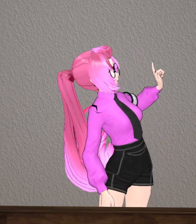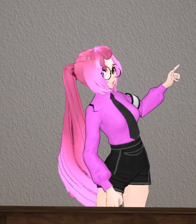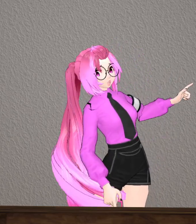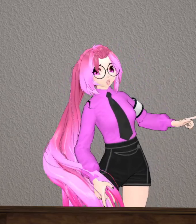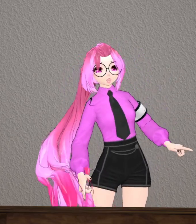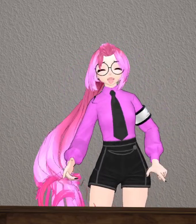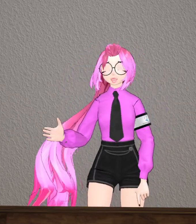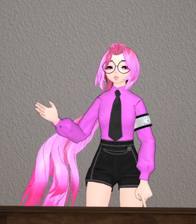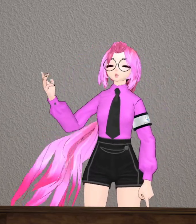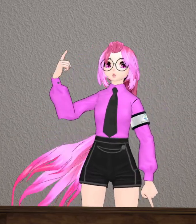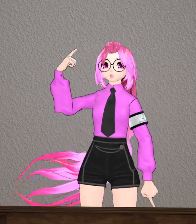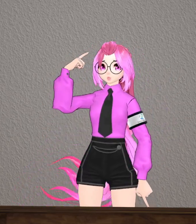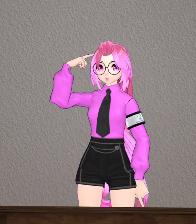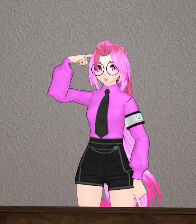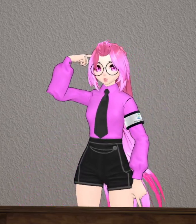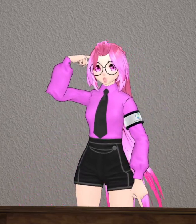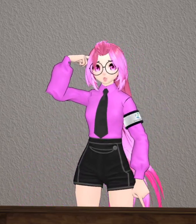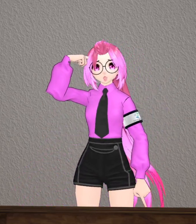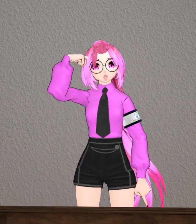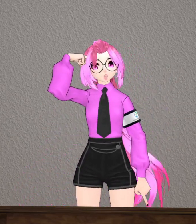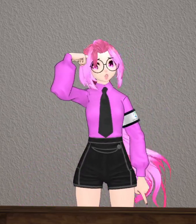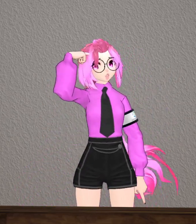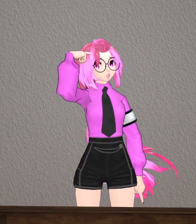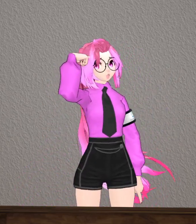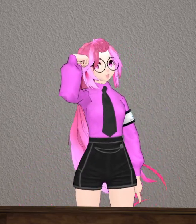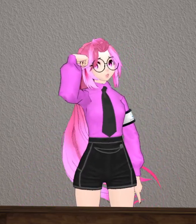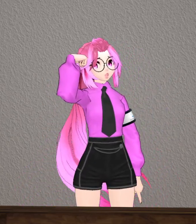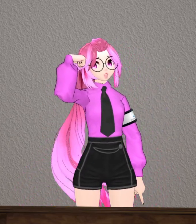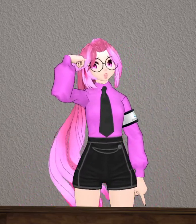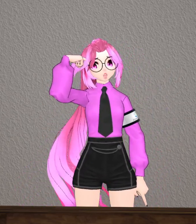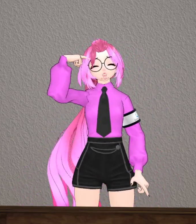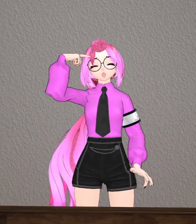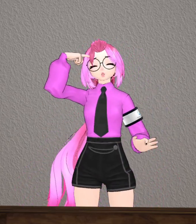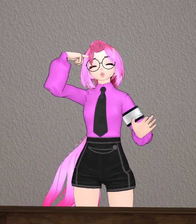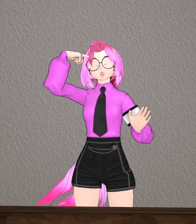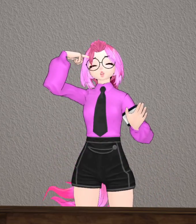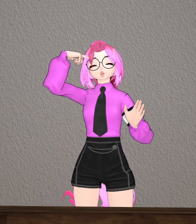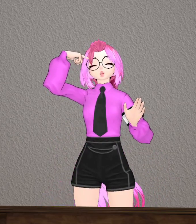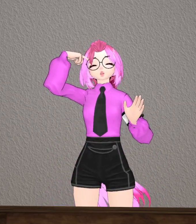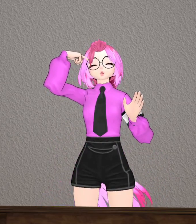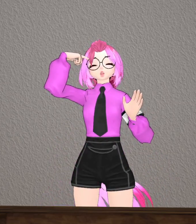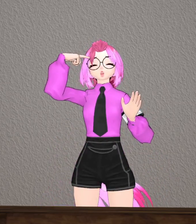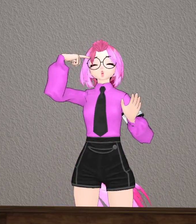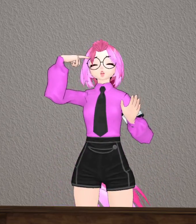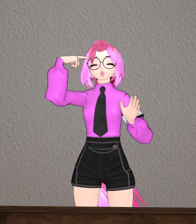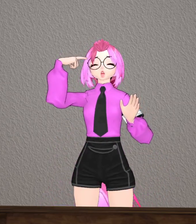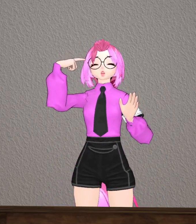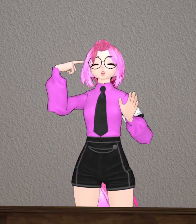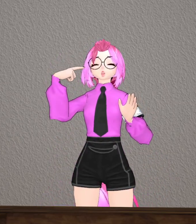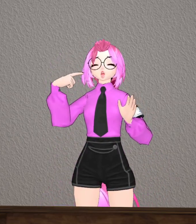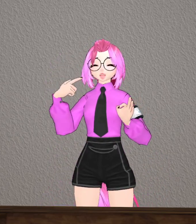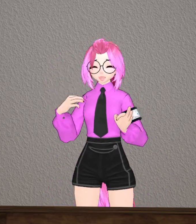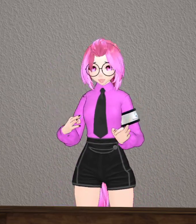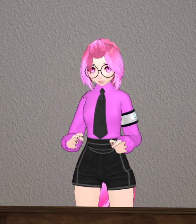And then decide. You're going to point to your head, and then you're going to pull that thought down and